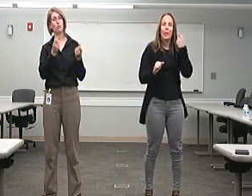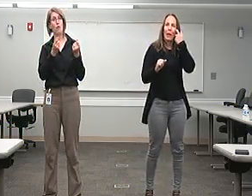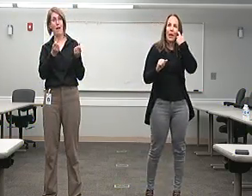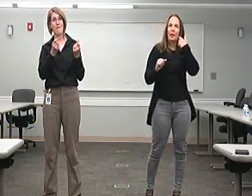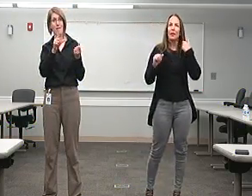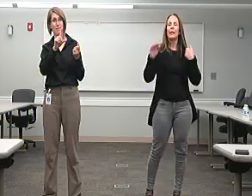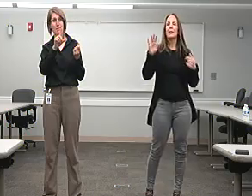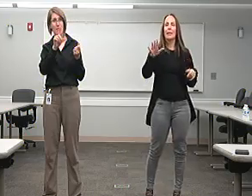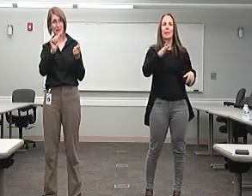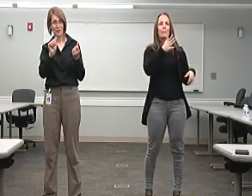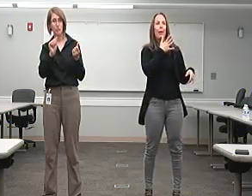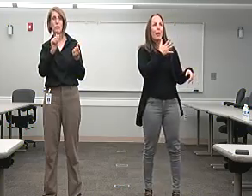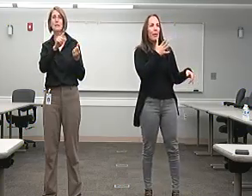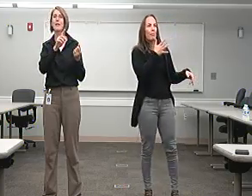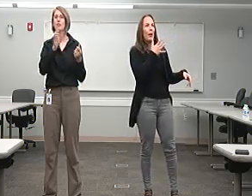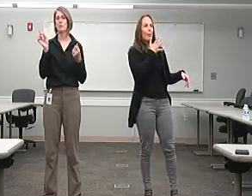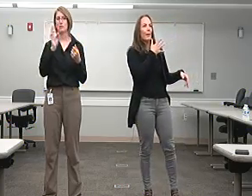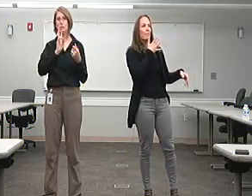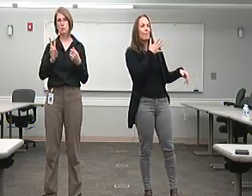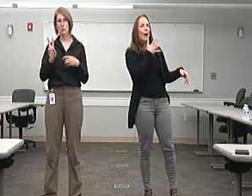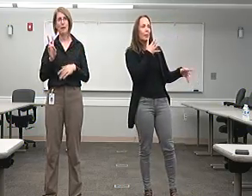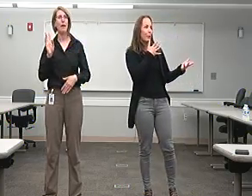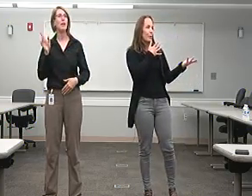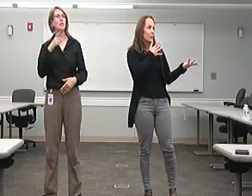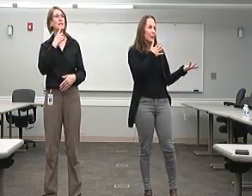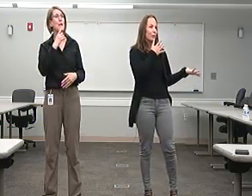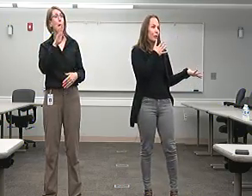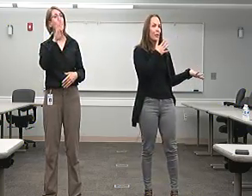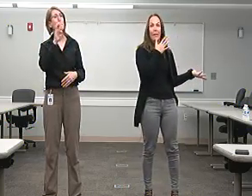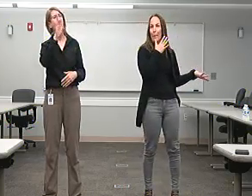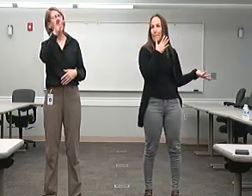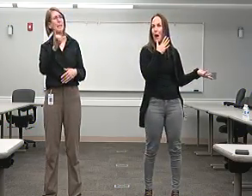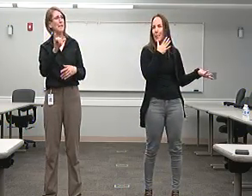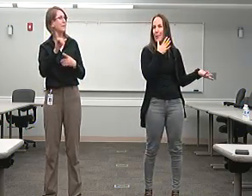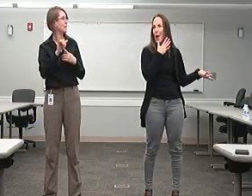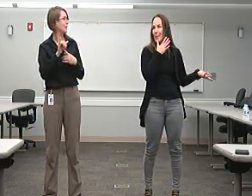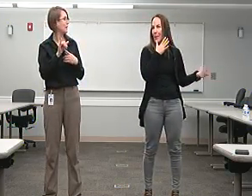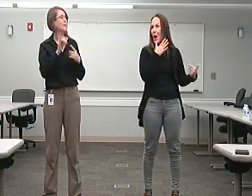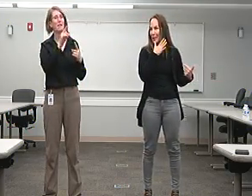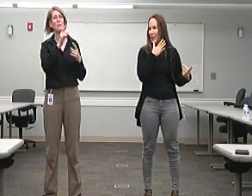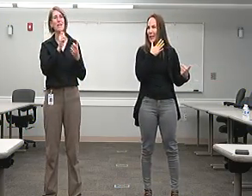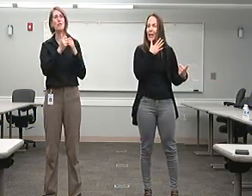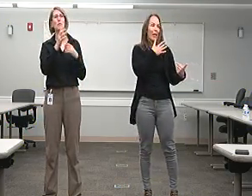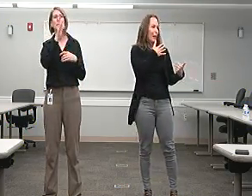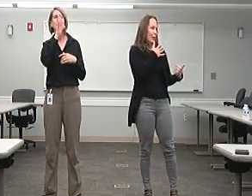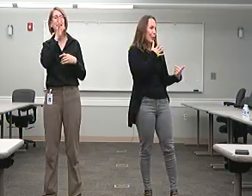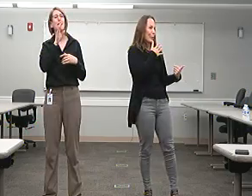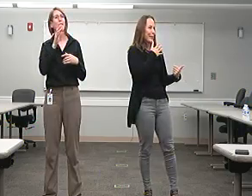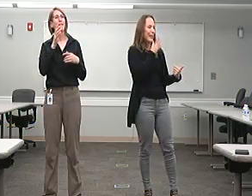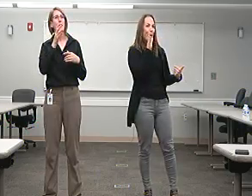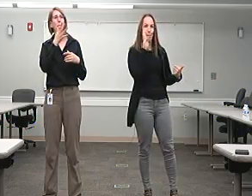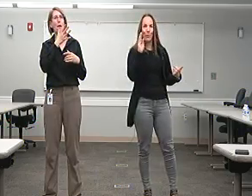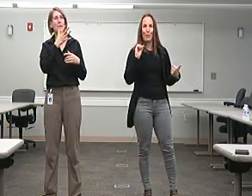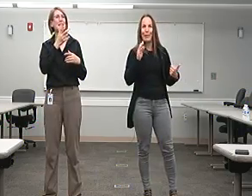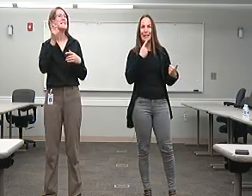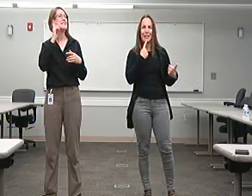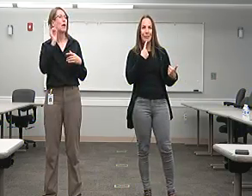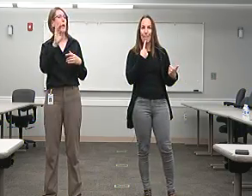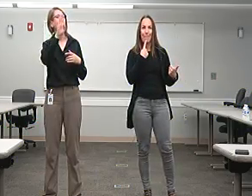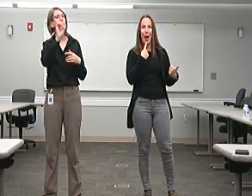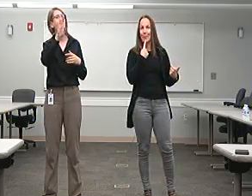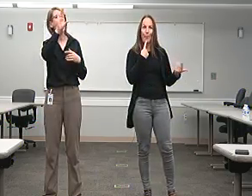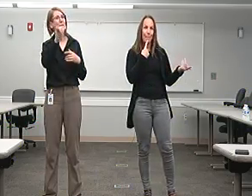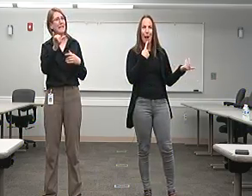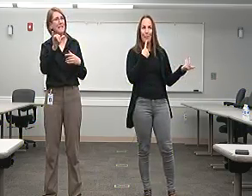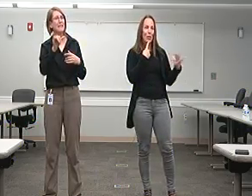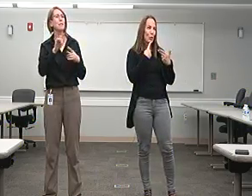says, Bobby, Bobby, Bobby, which was her version of mommy, mommy, mommy, but it sounded like with B's because the two